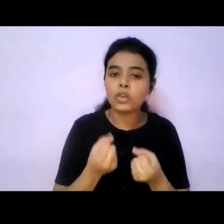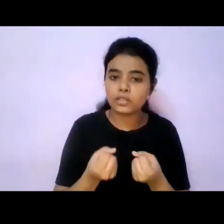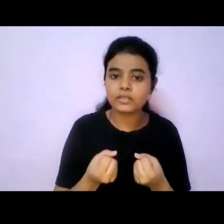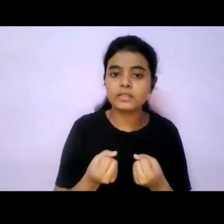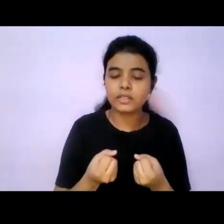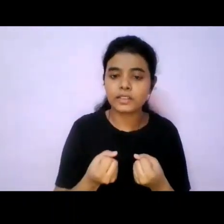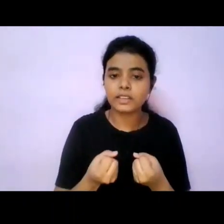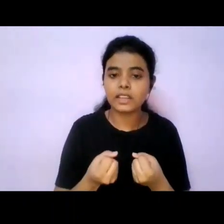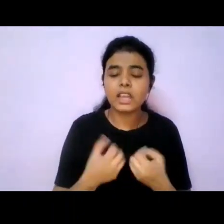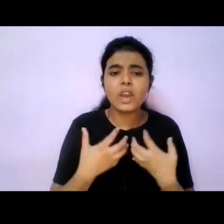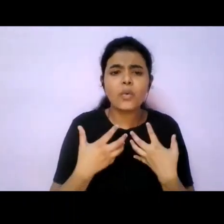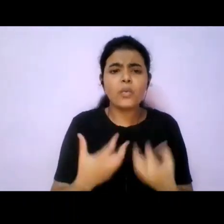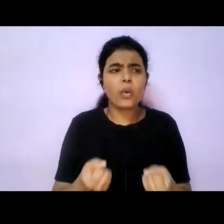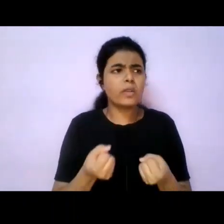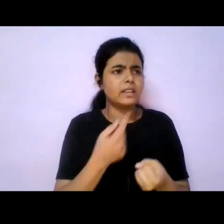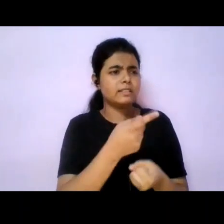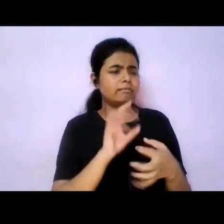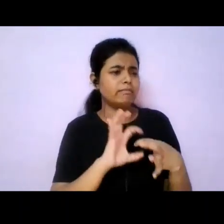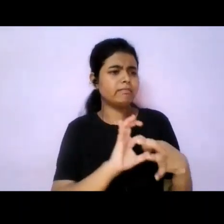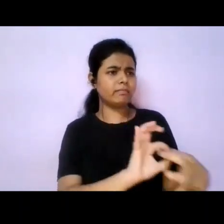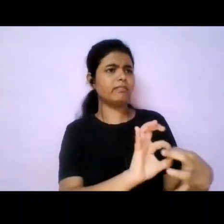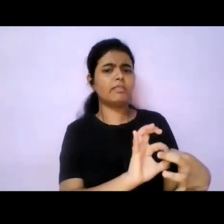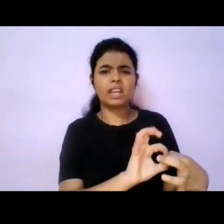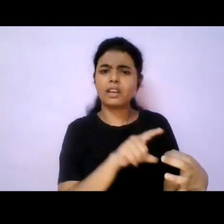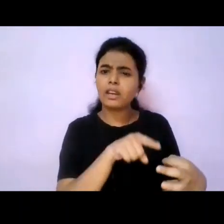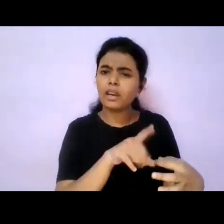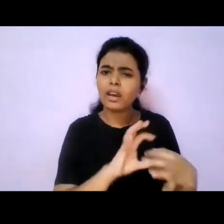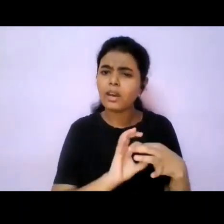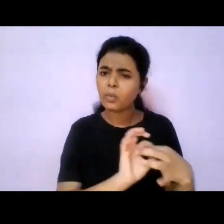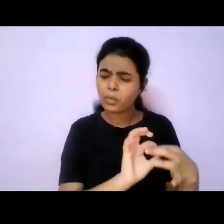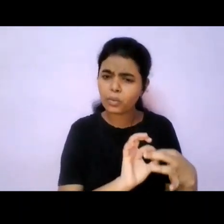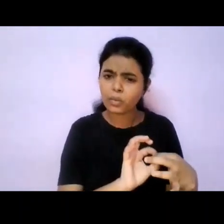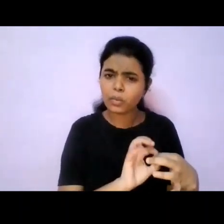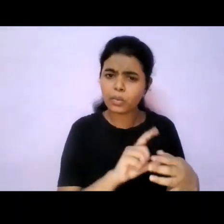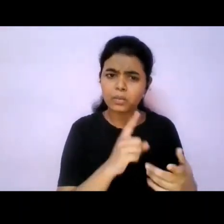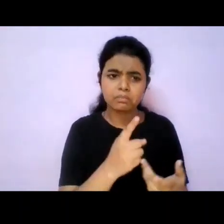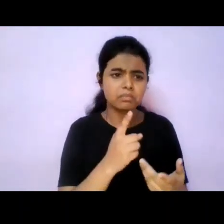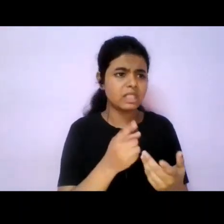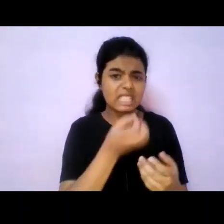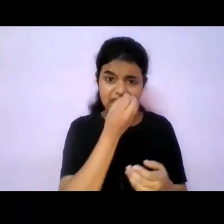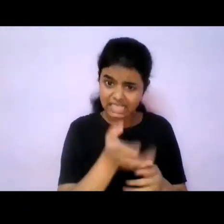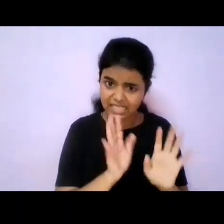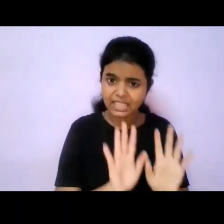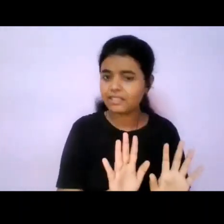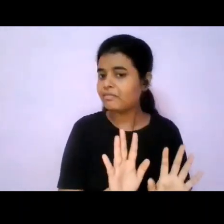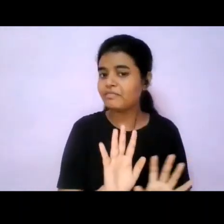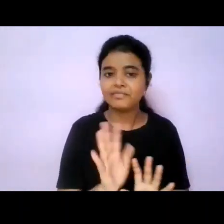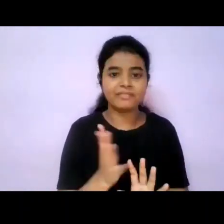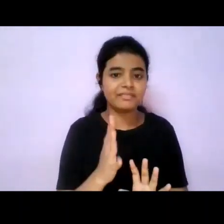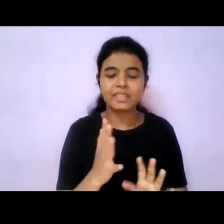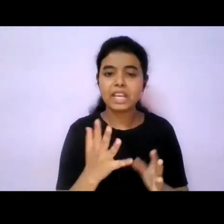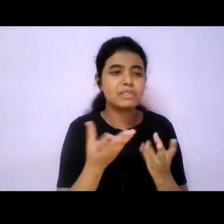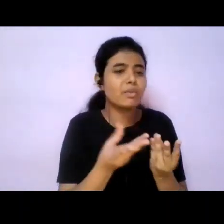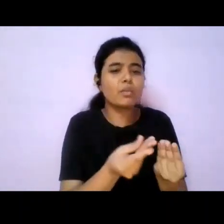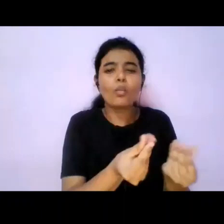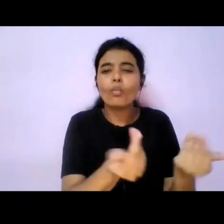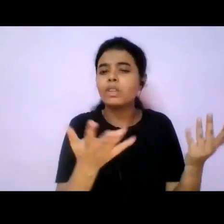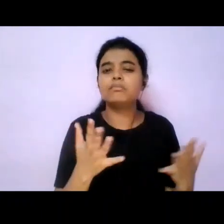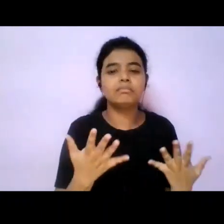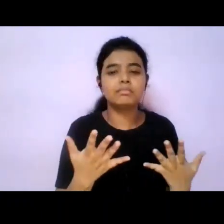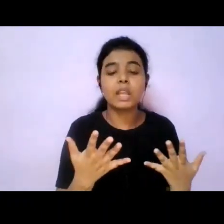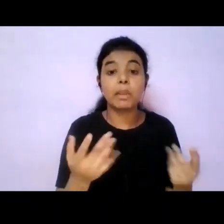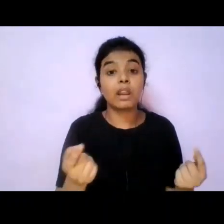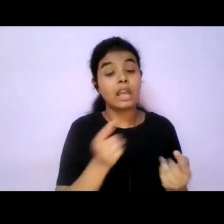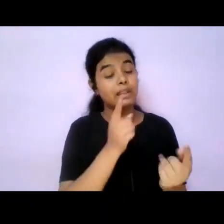Now, desire to connect is not always benign. It's not always easy. It's never smooth, and it's never